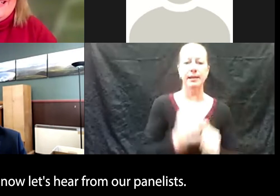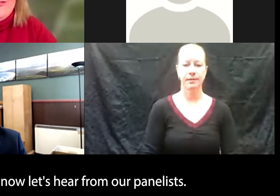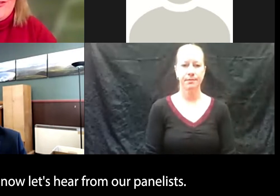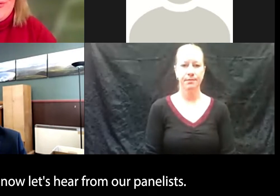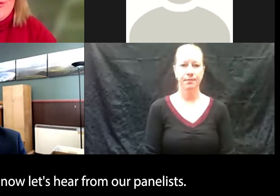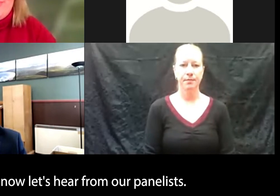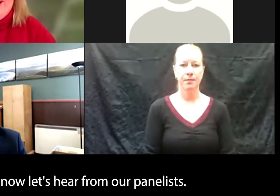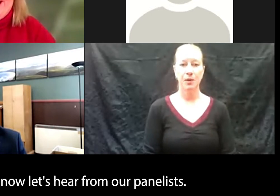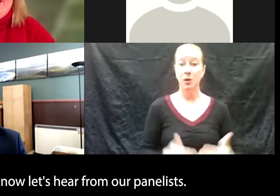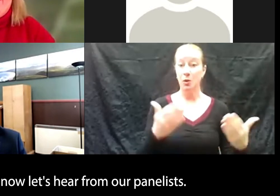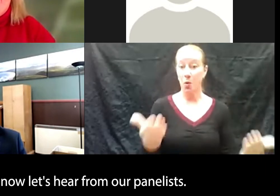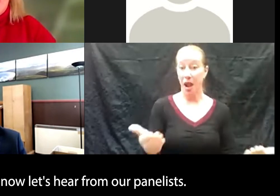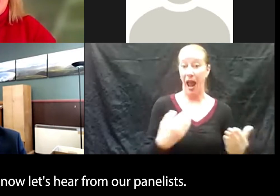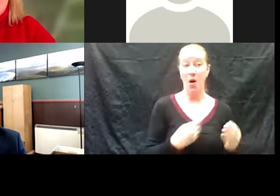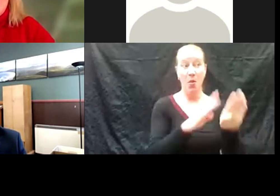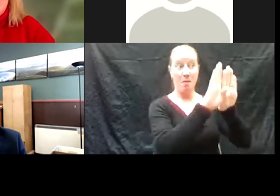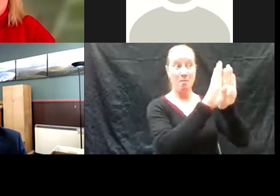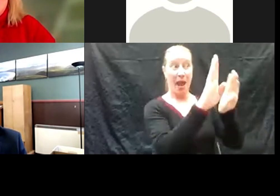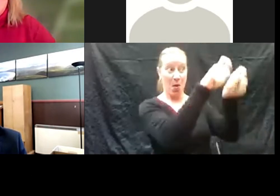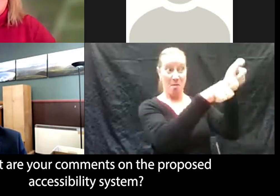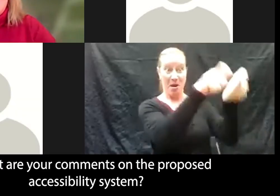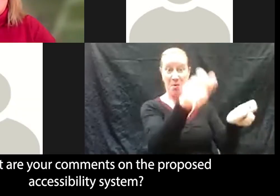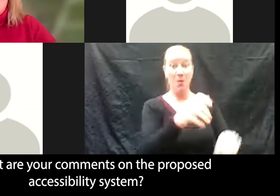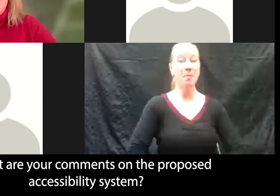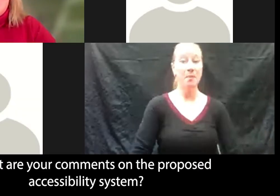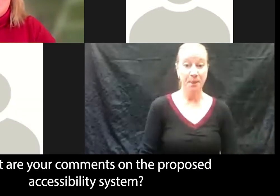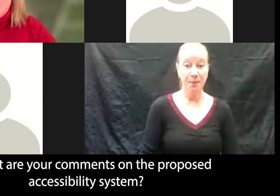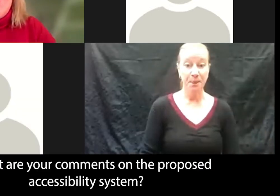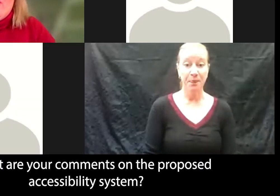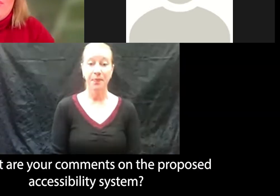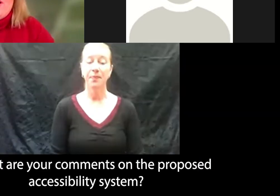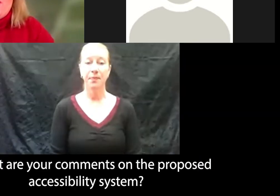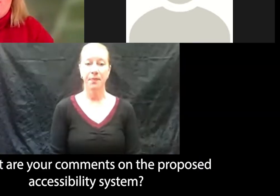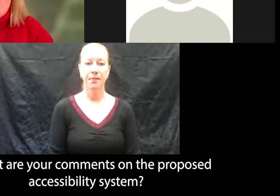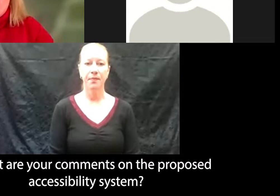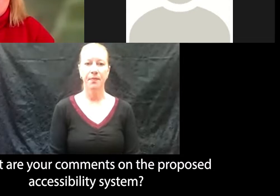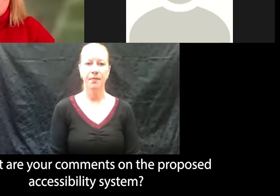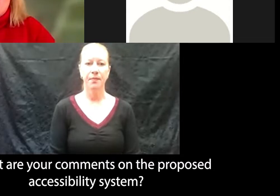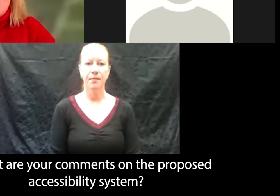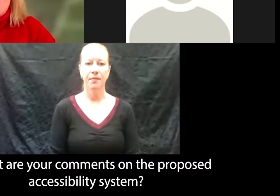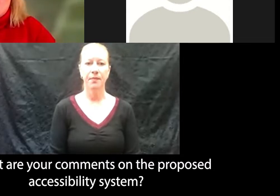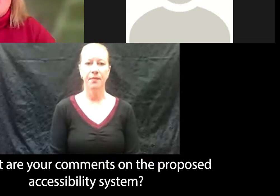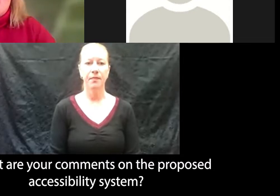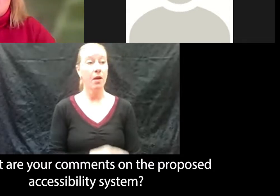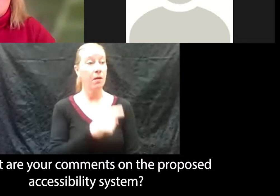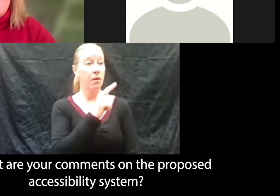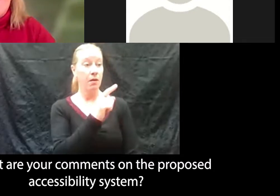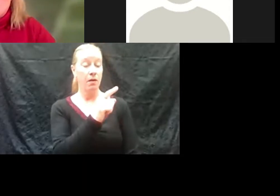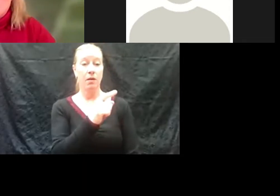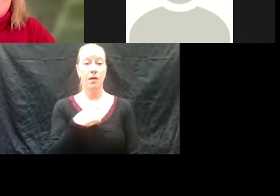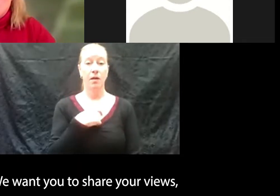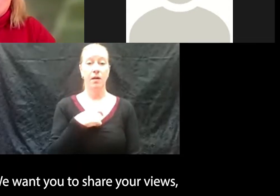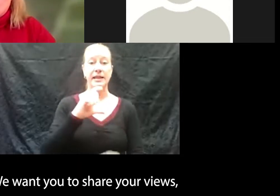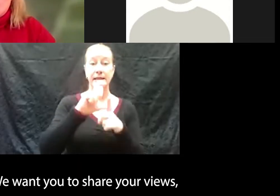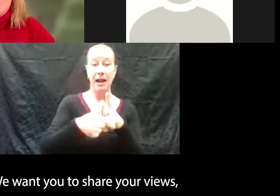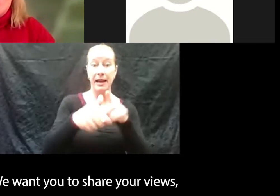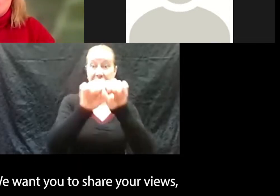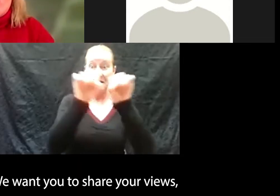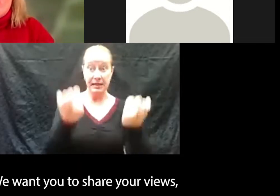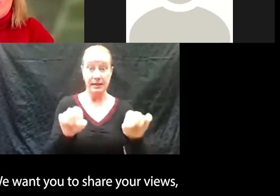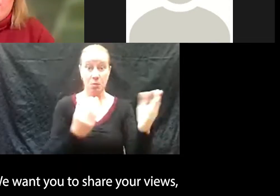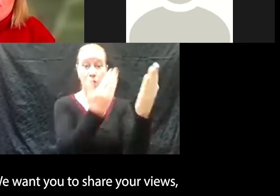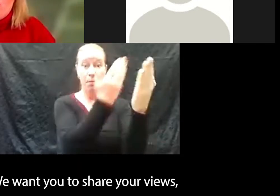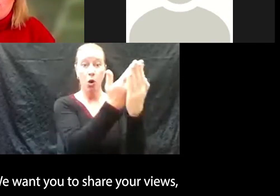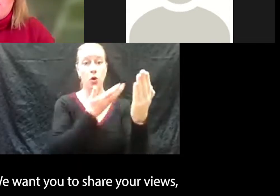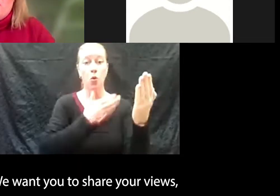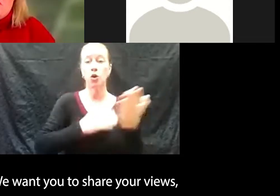let's hear from our panelists. So what are your comments on the proposed accessibility system? We want you to